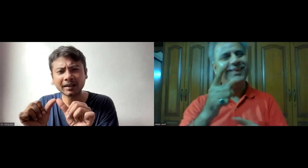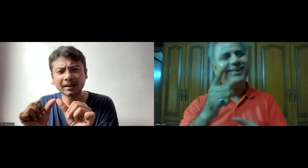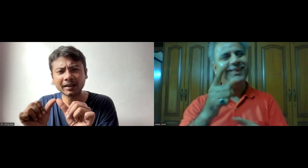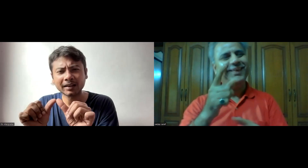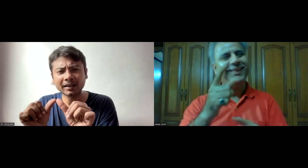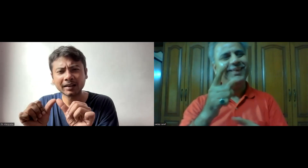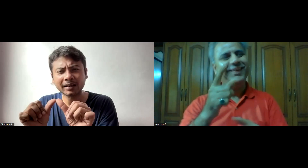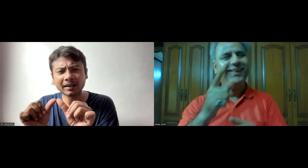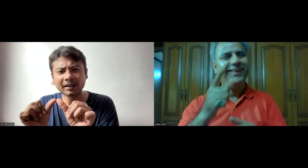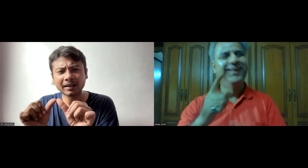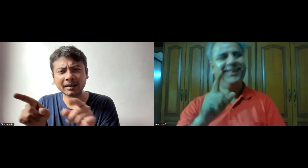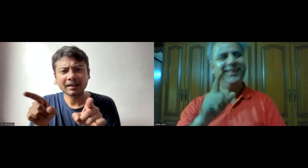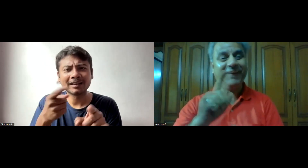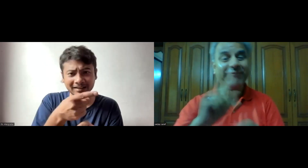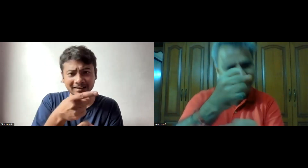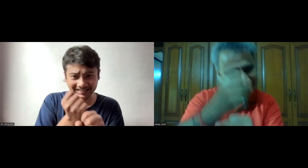He's asking about Guna.